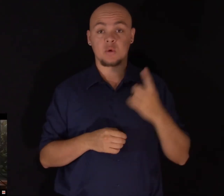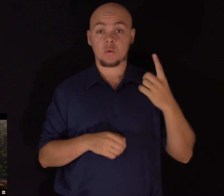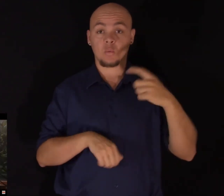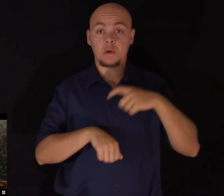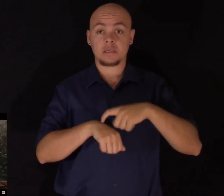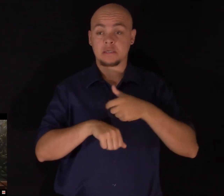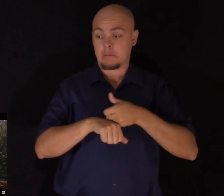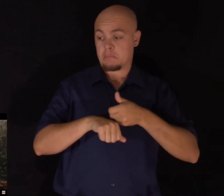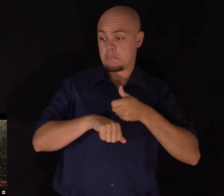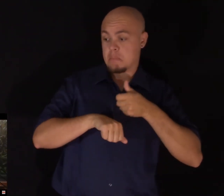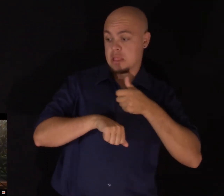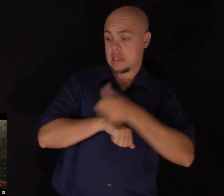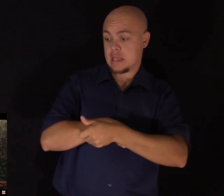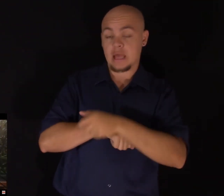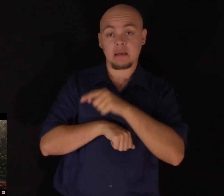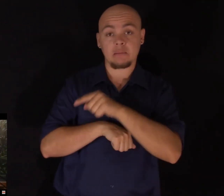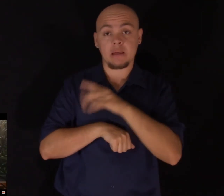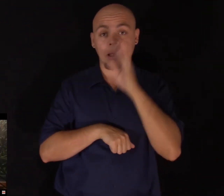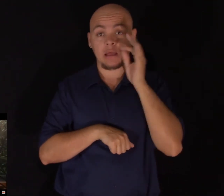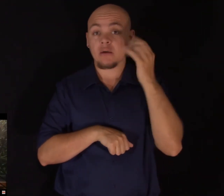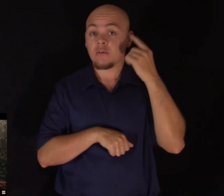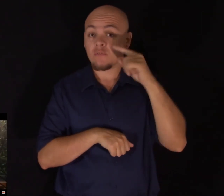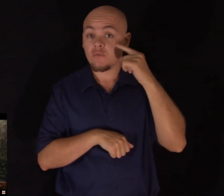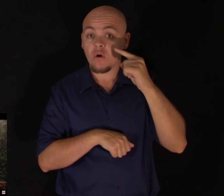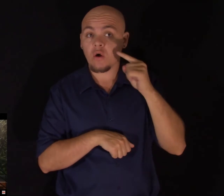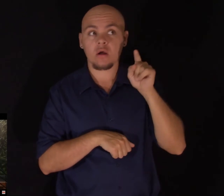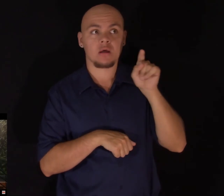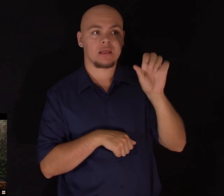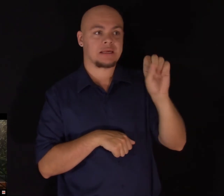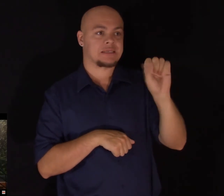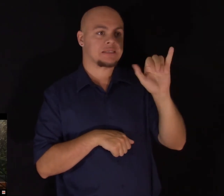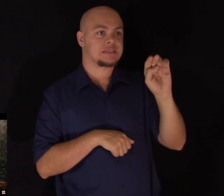blamed her pet kitten for ripping a sink out of the wall.